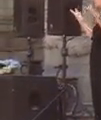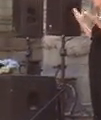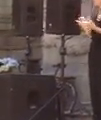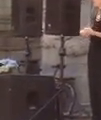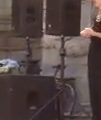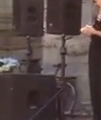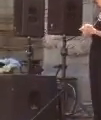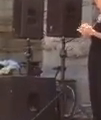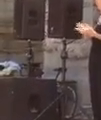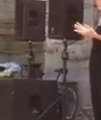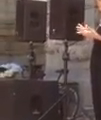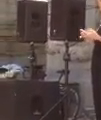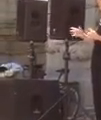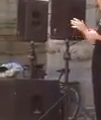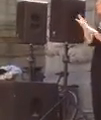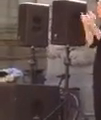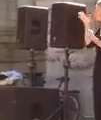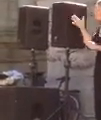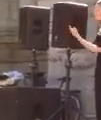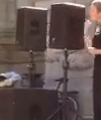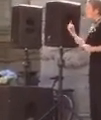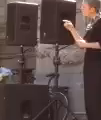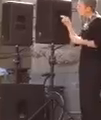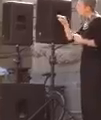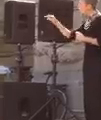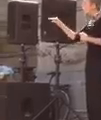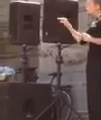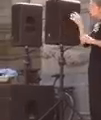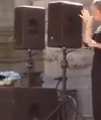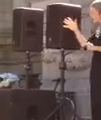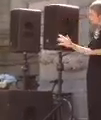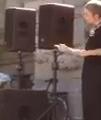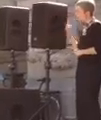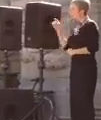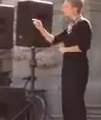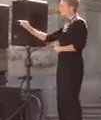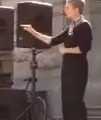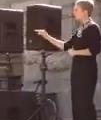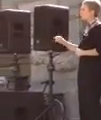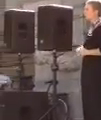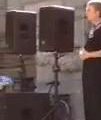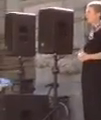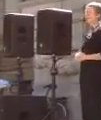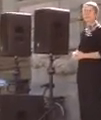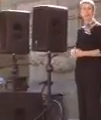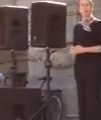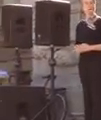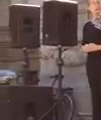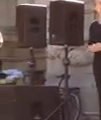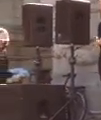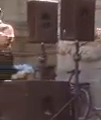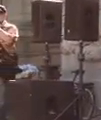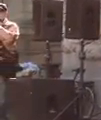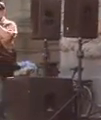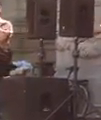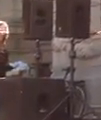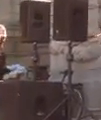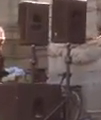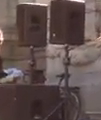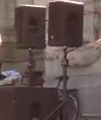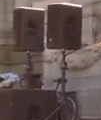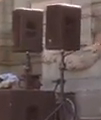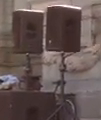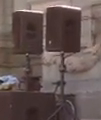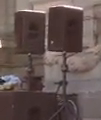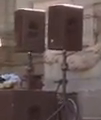you. Gonna miss you. Now I take baby steps, cause I once lost it